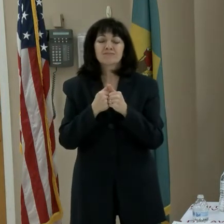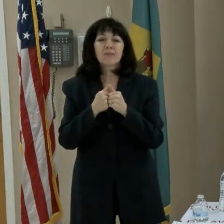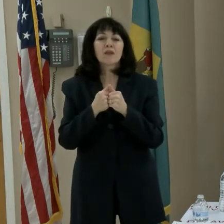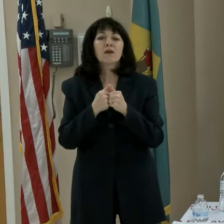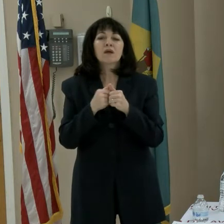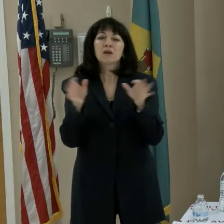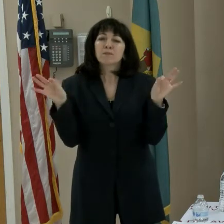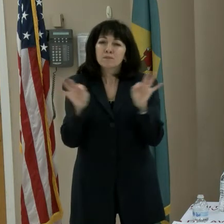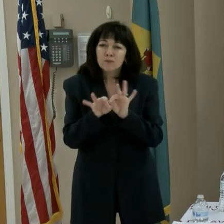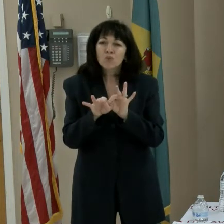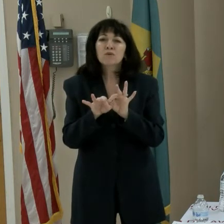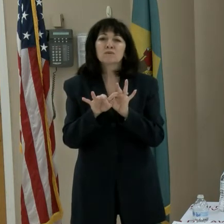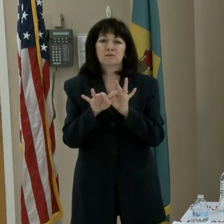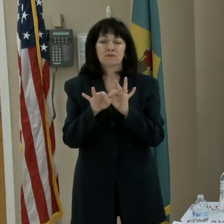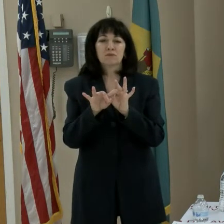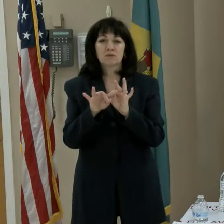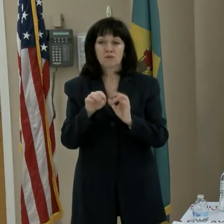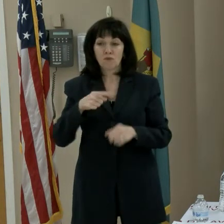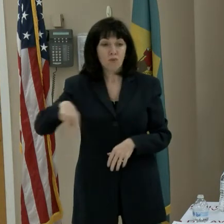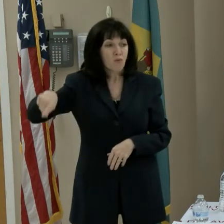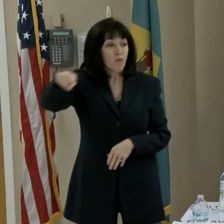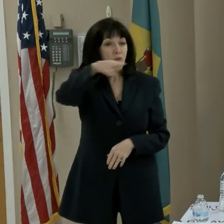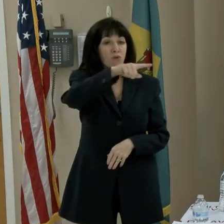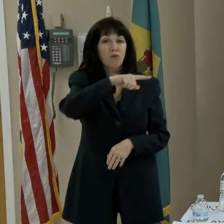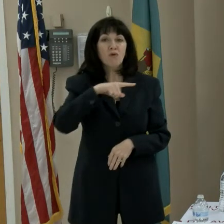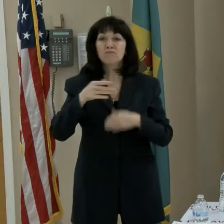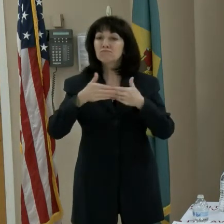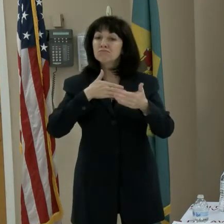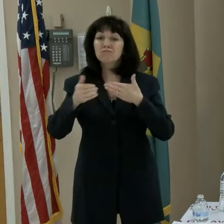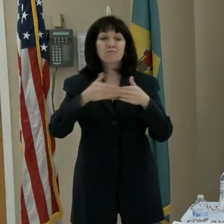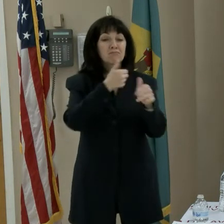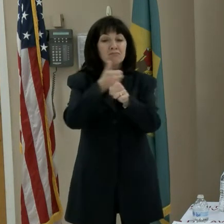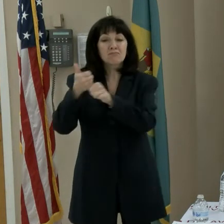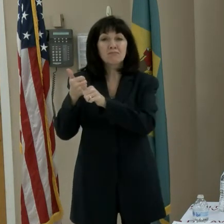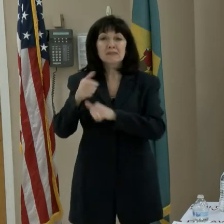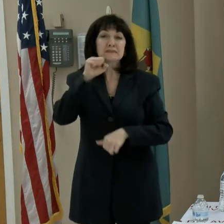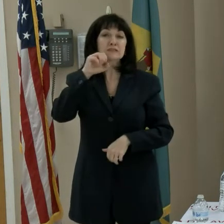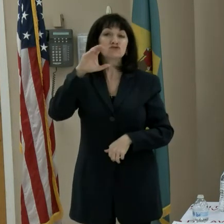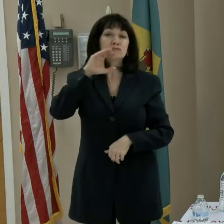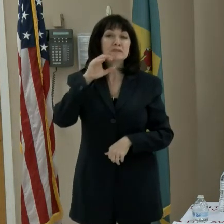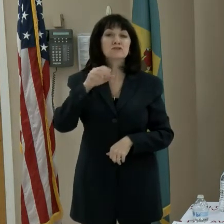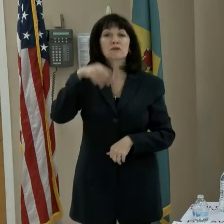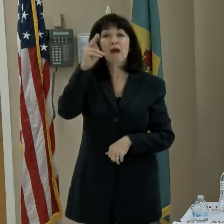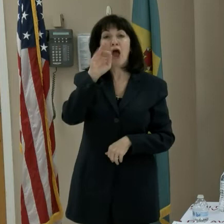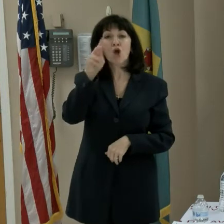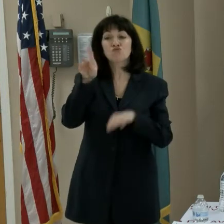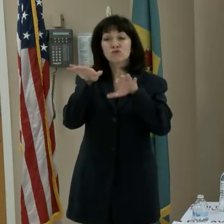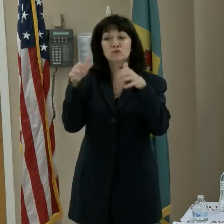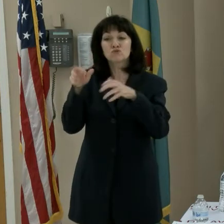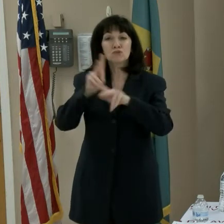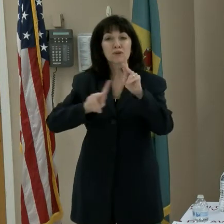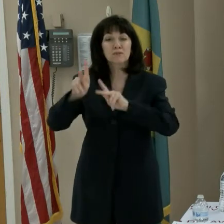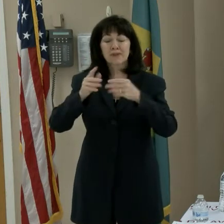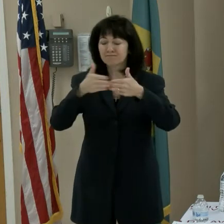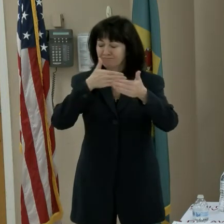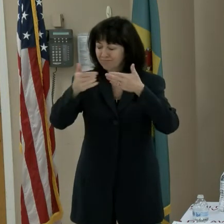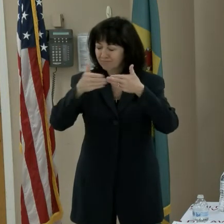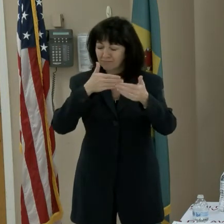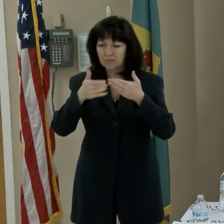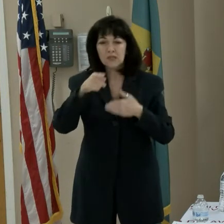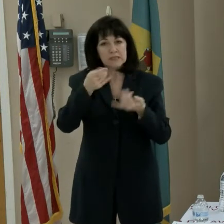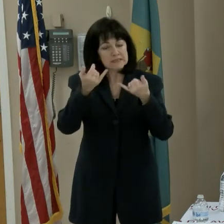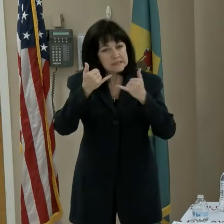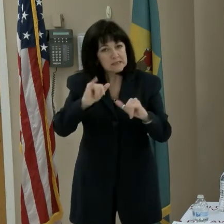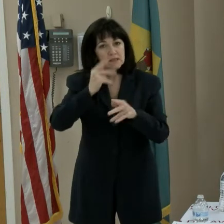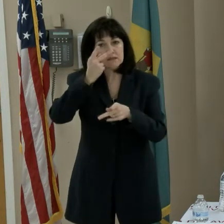It's important for all of us, whether you're in that high-risk group or not, to make sure that you are taking care of your own physical and